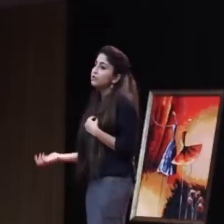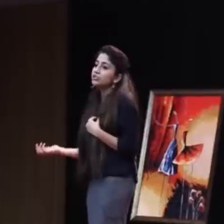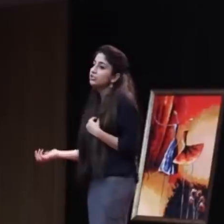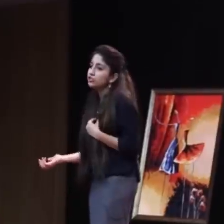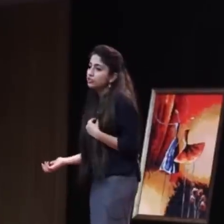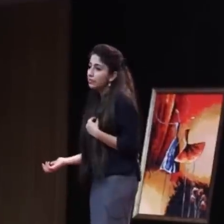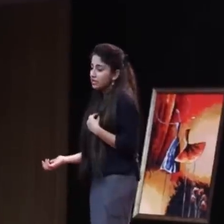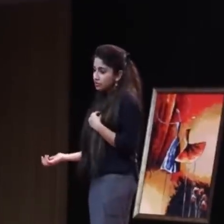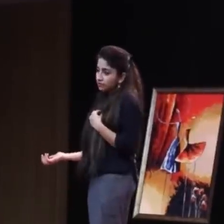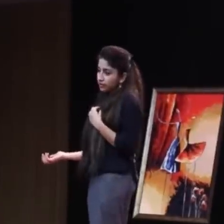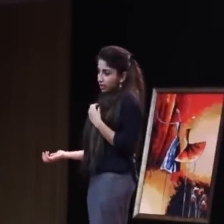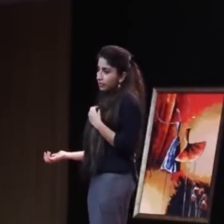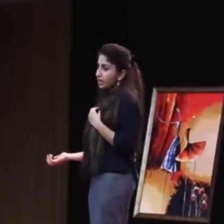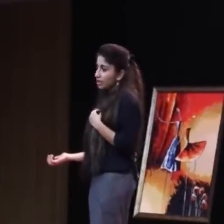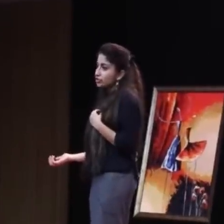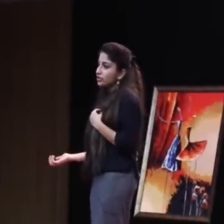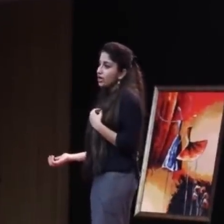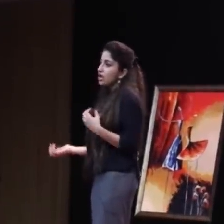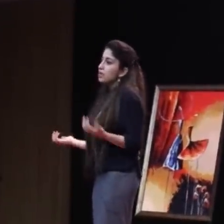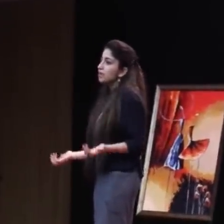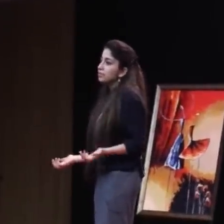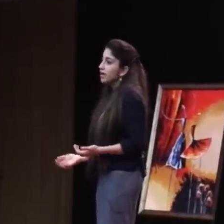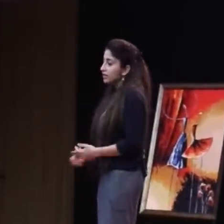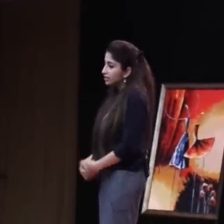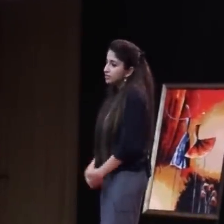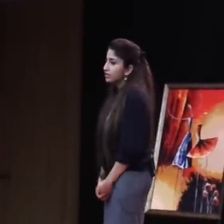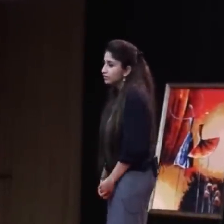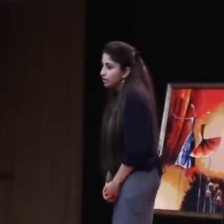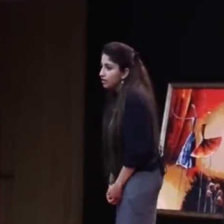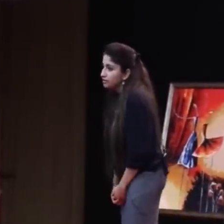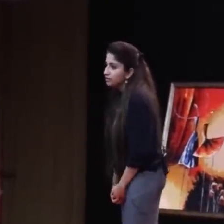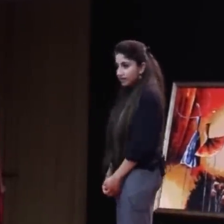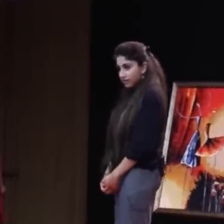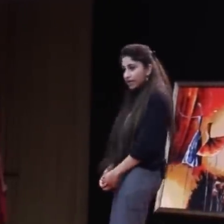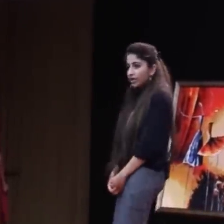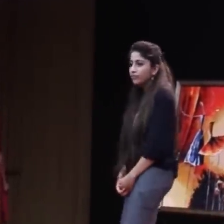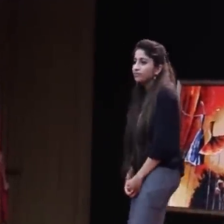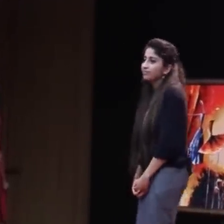not be judged on the basis of their communication, but by the content of their heart. Thank you.